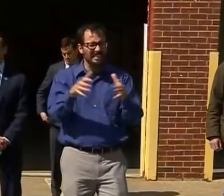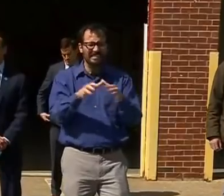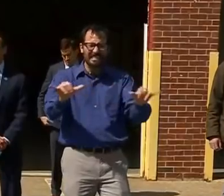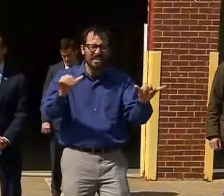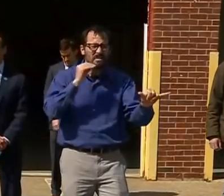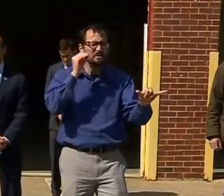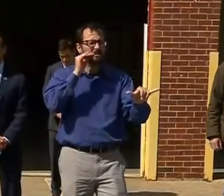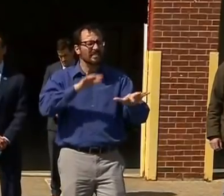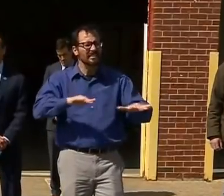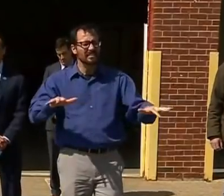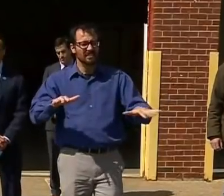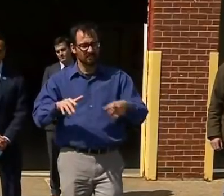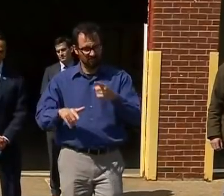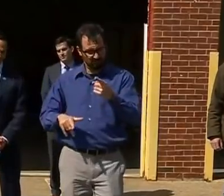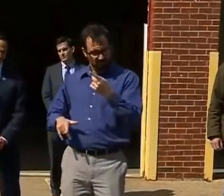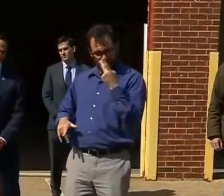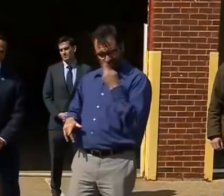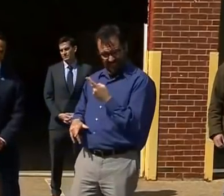to be